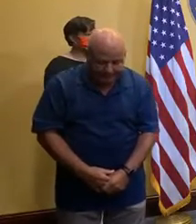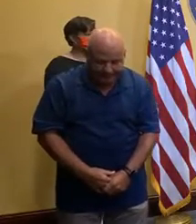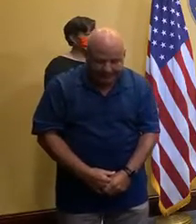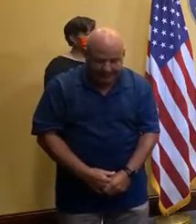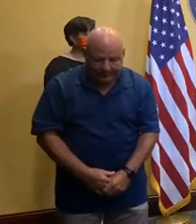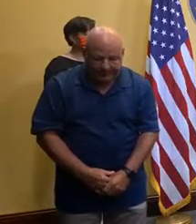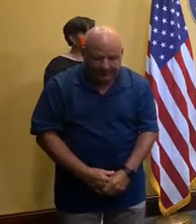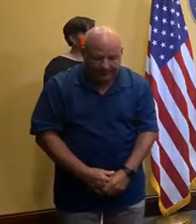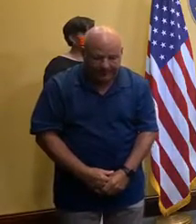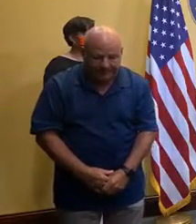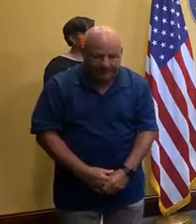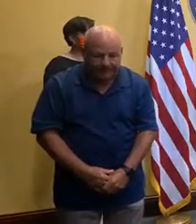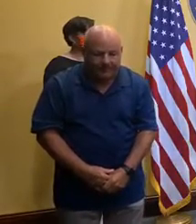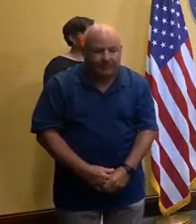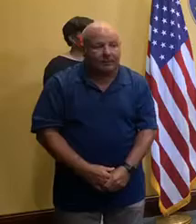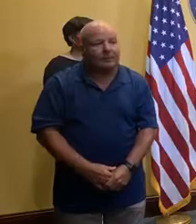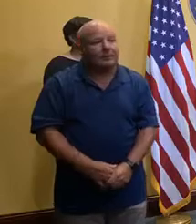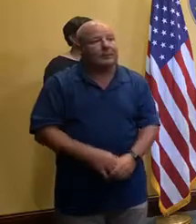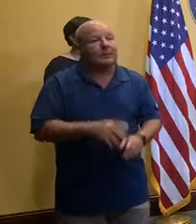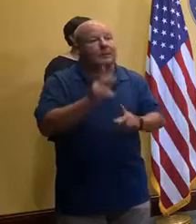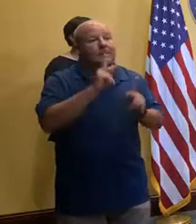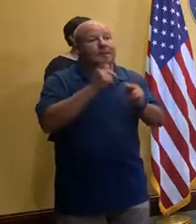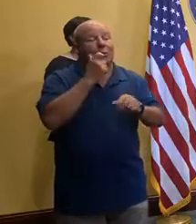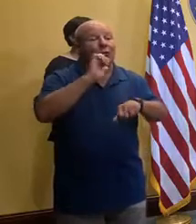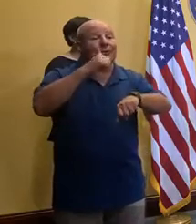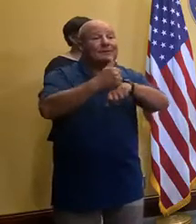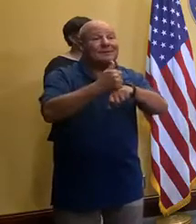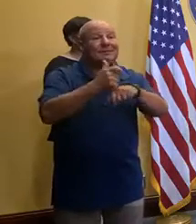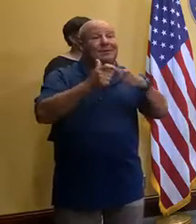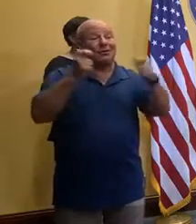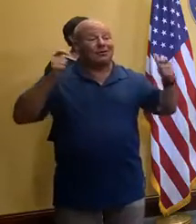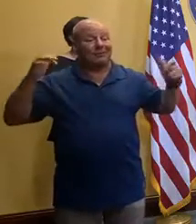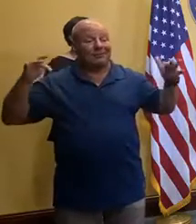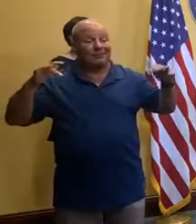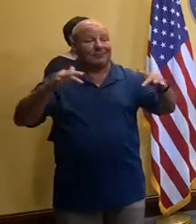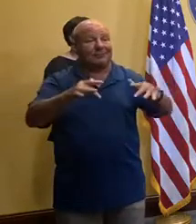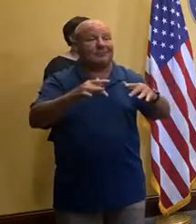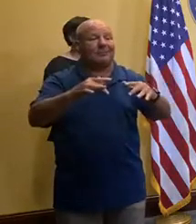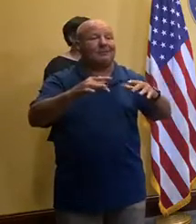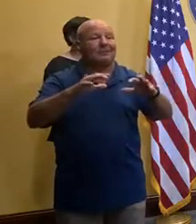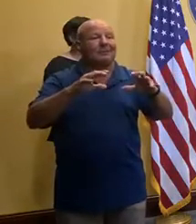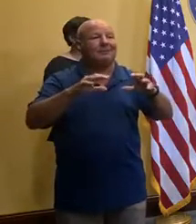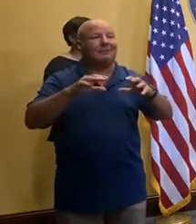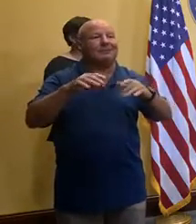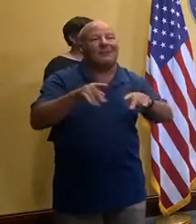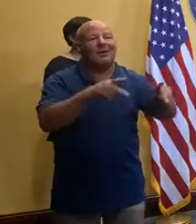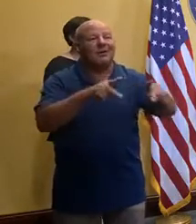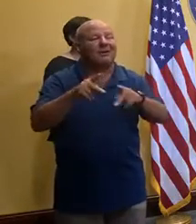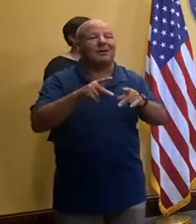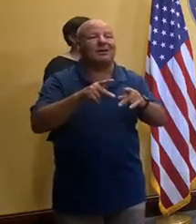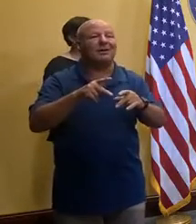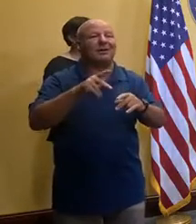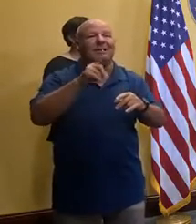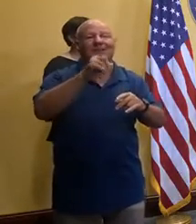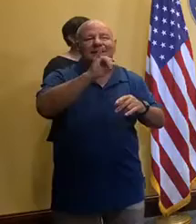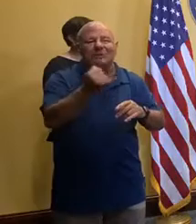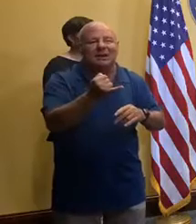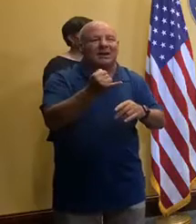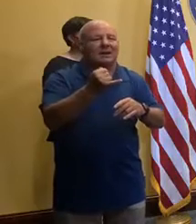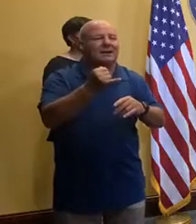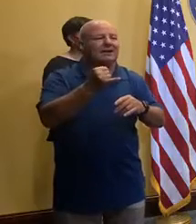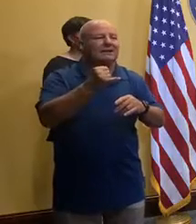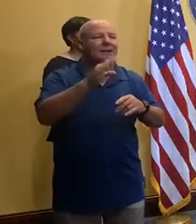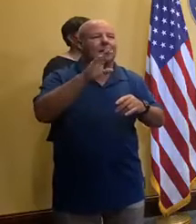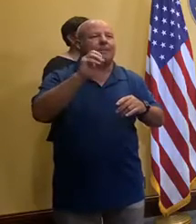may promote large social gatherings, such as unpermitted activities in the quarter, DJs, boombox